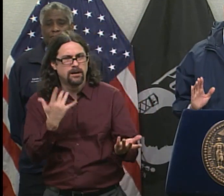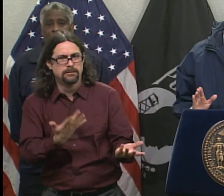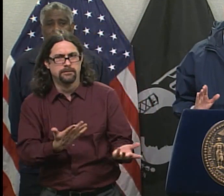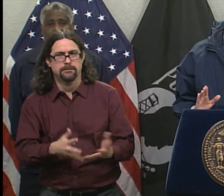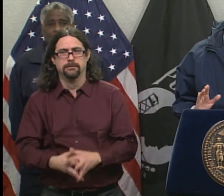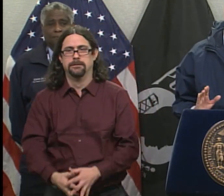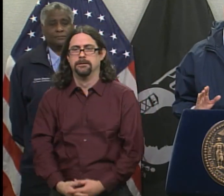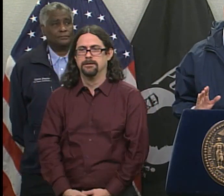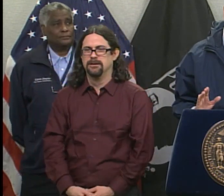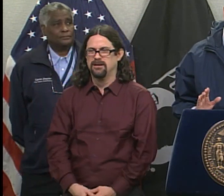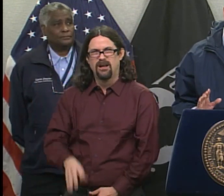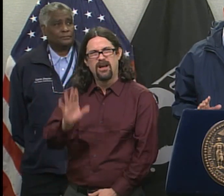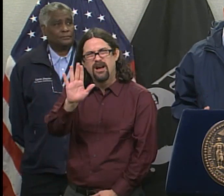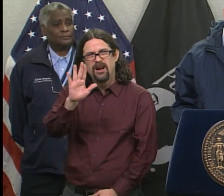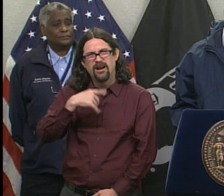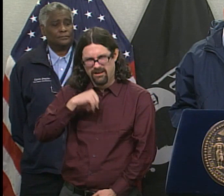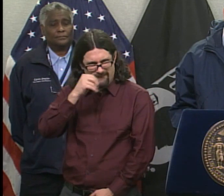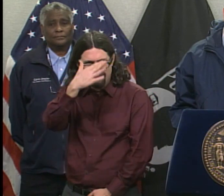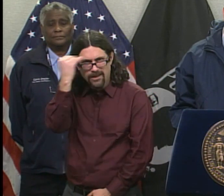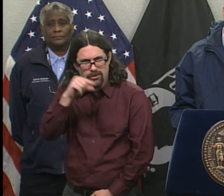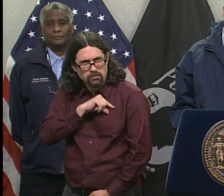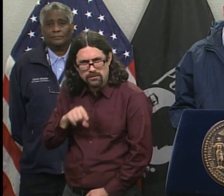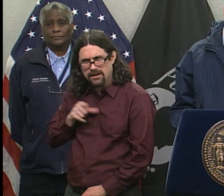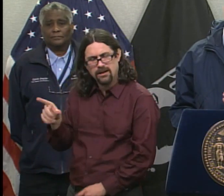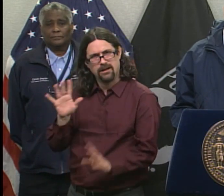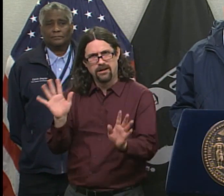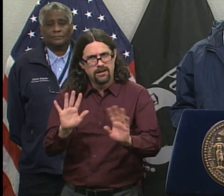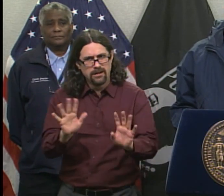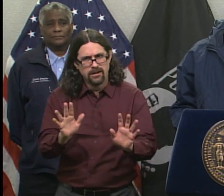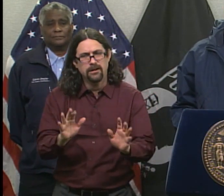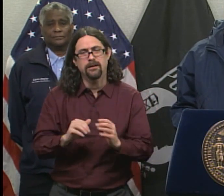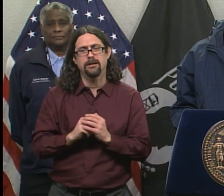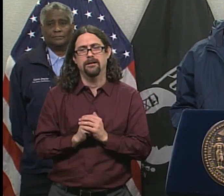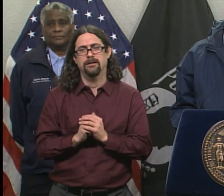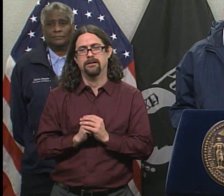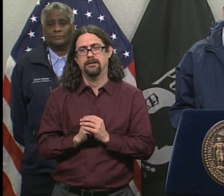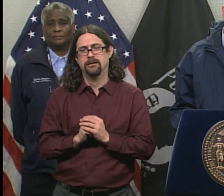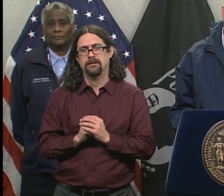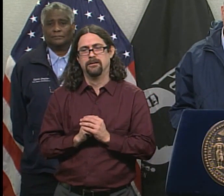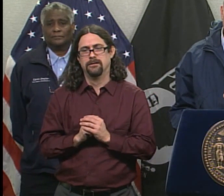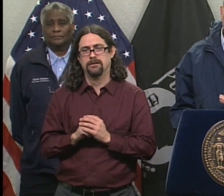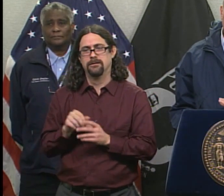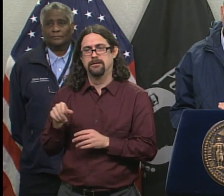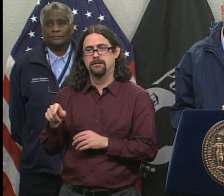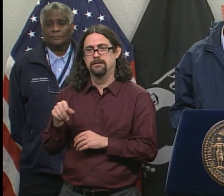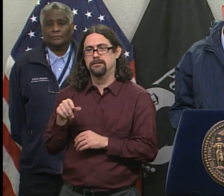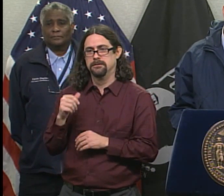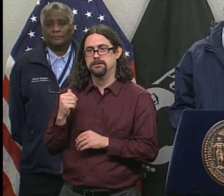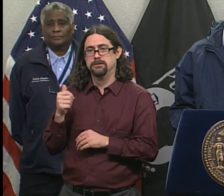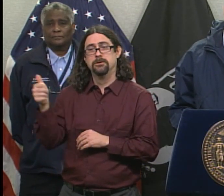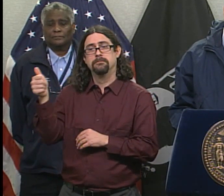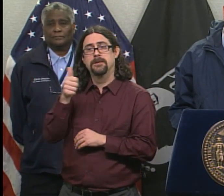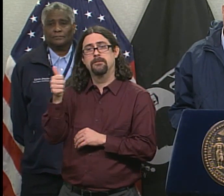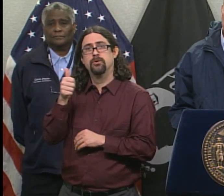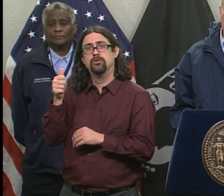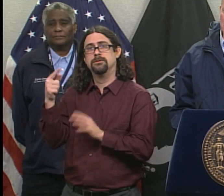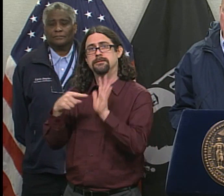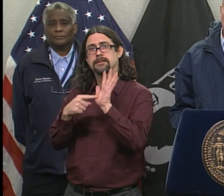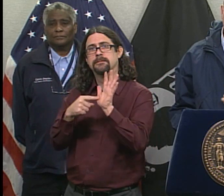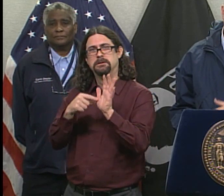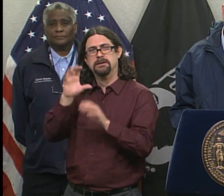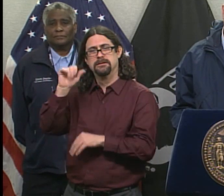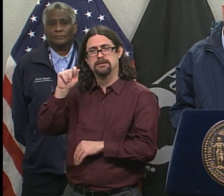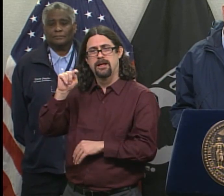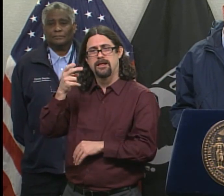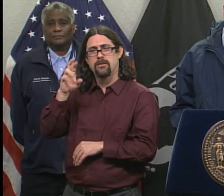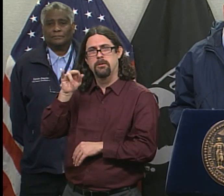back on the subtext of this question. Every storm is different. And what happened in 1969 or 2010